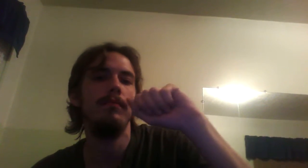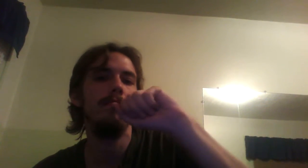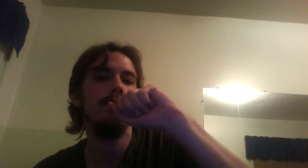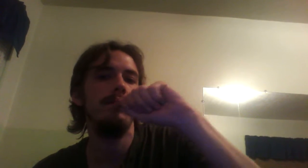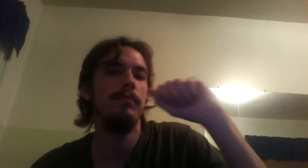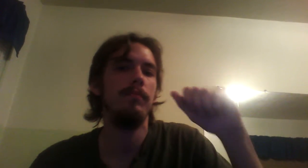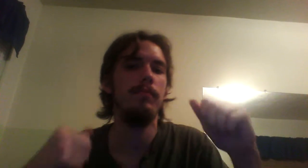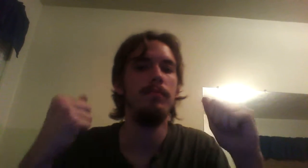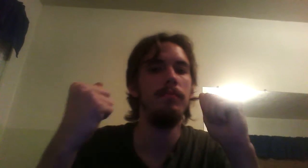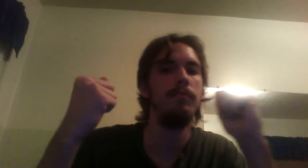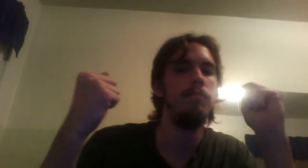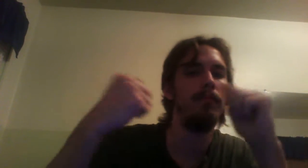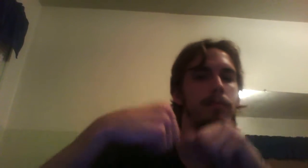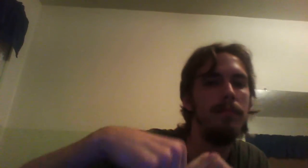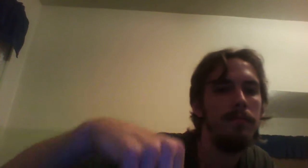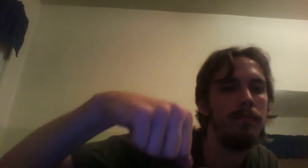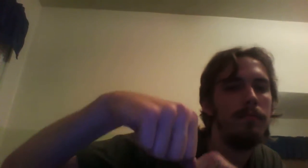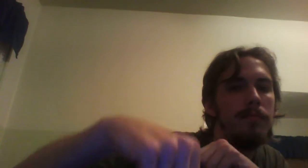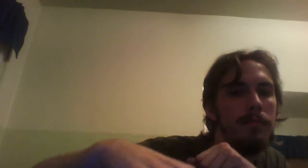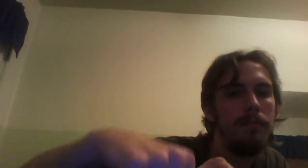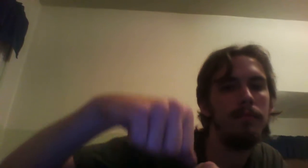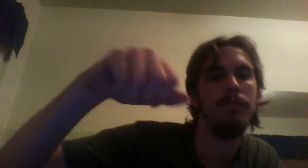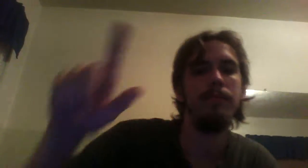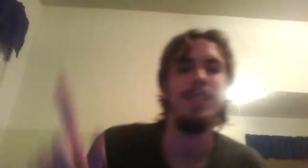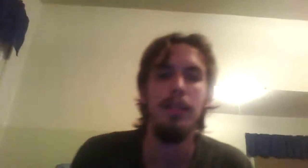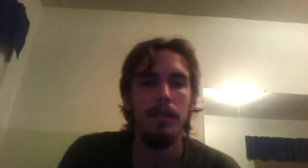Walking through the purple light We meet